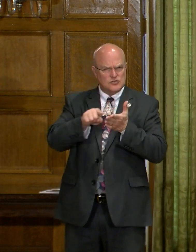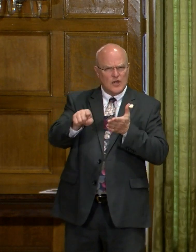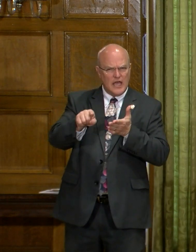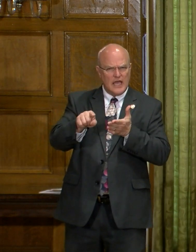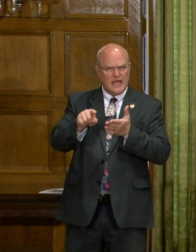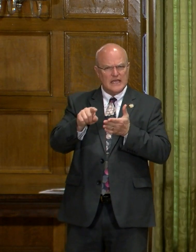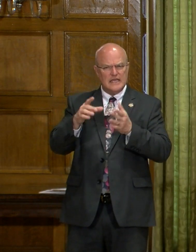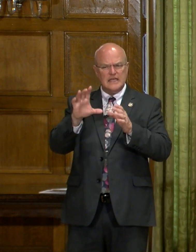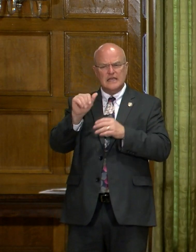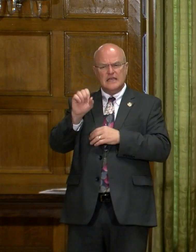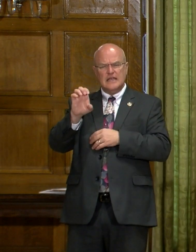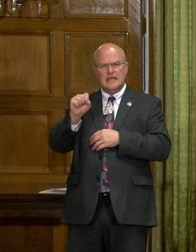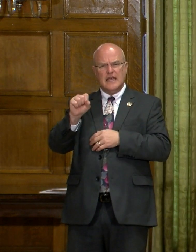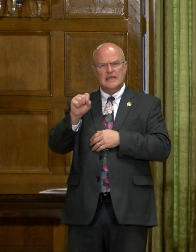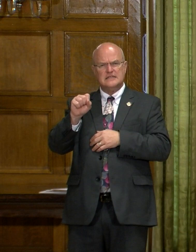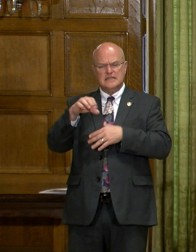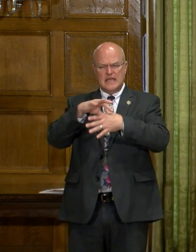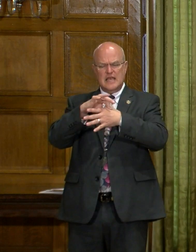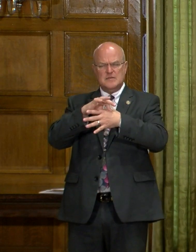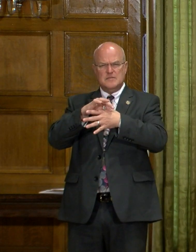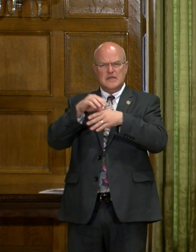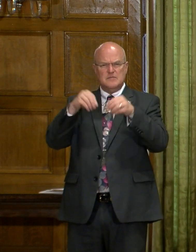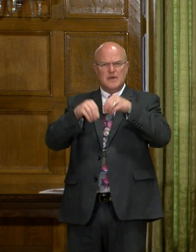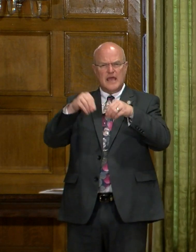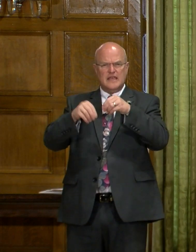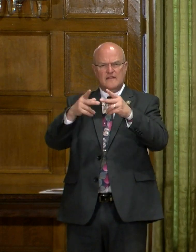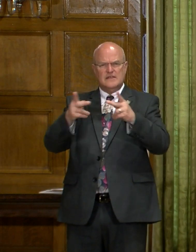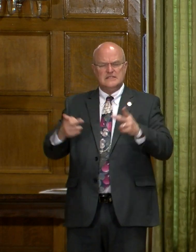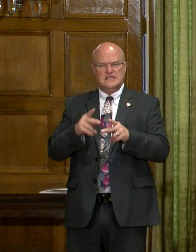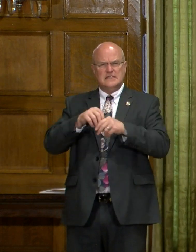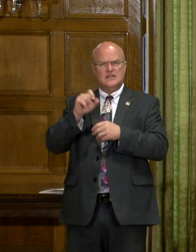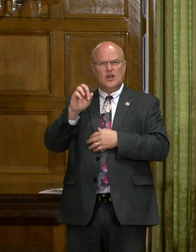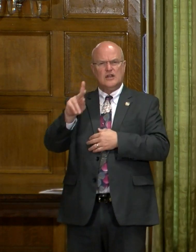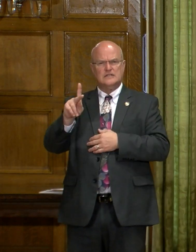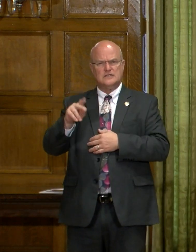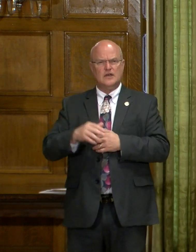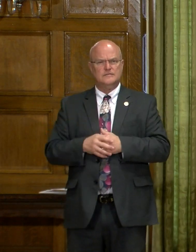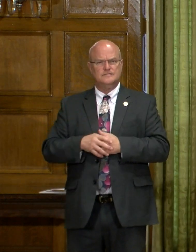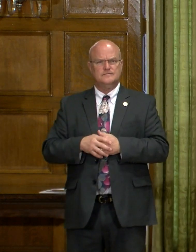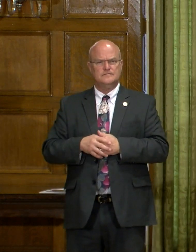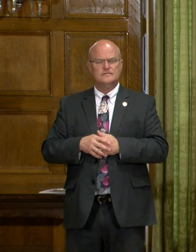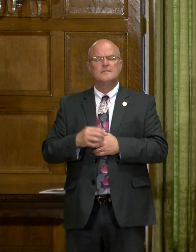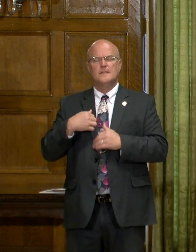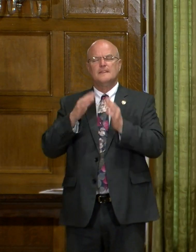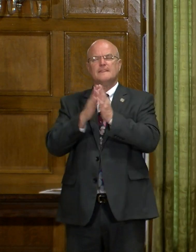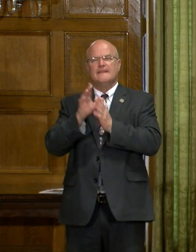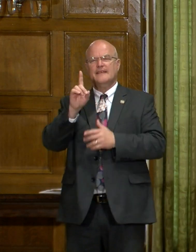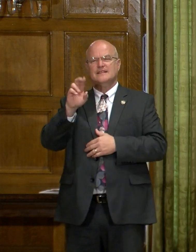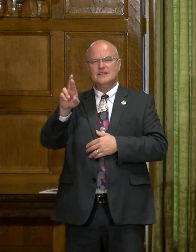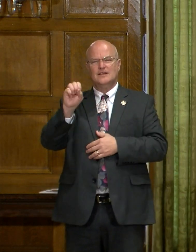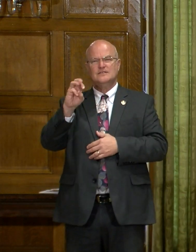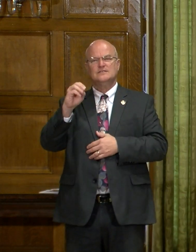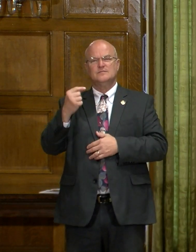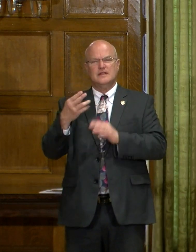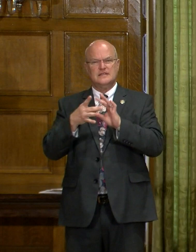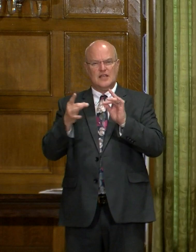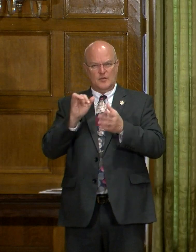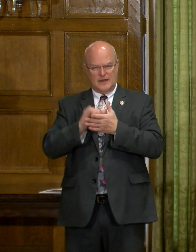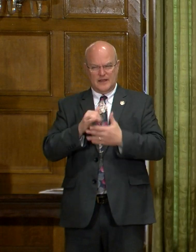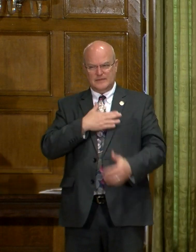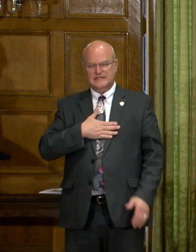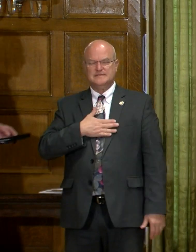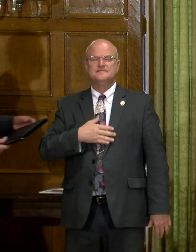tracking cases in meatpacking facilities in Arkansas, sir? I want to ask Dr. Smith to comment on